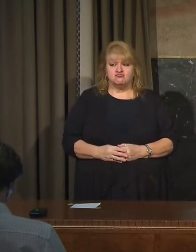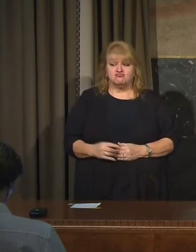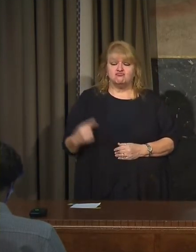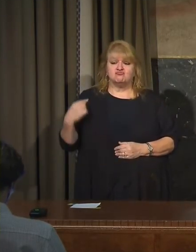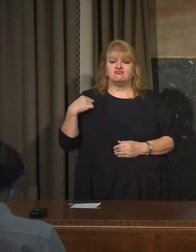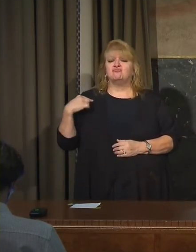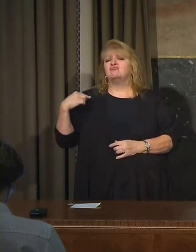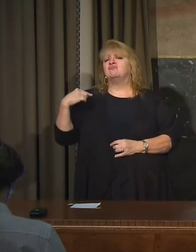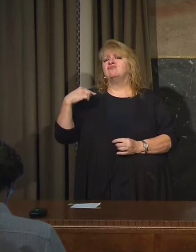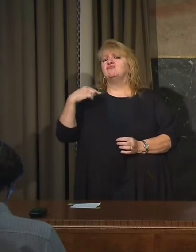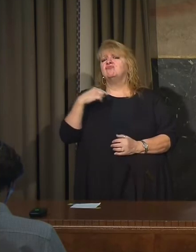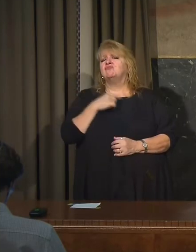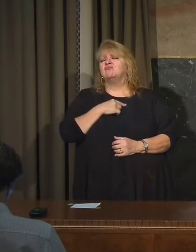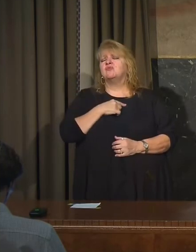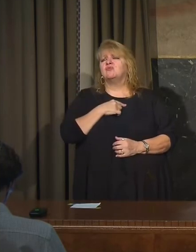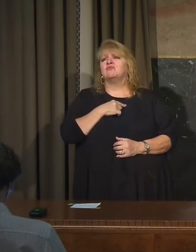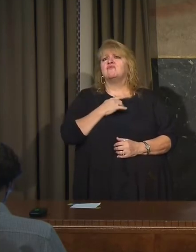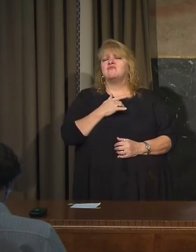we've